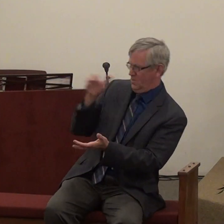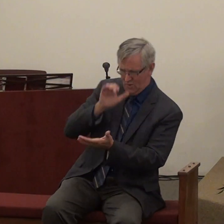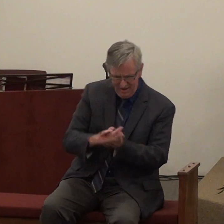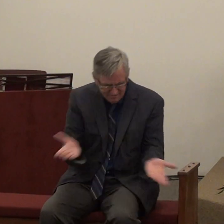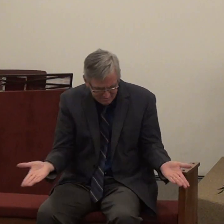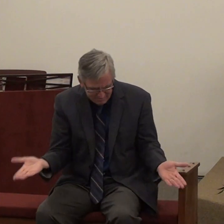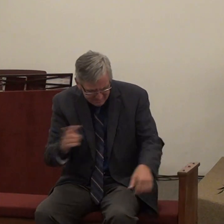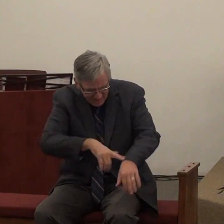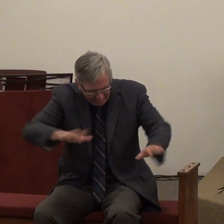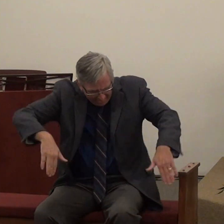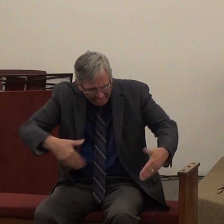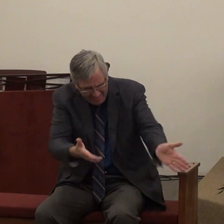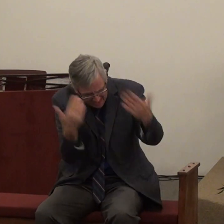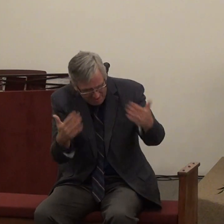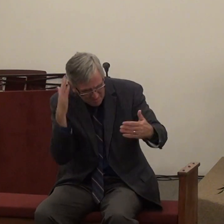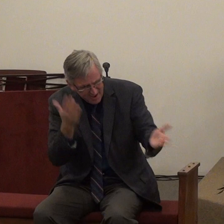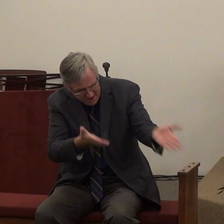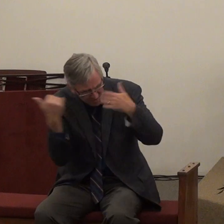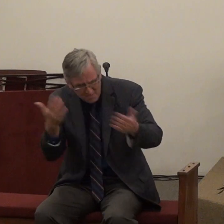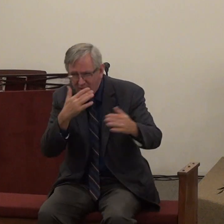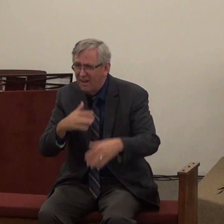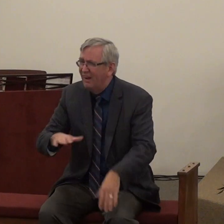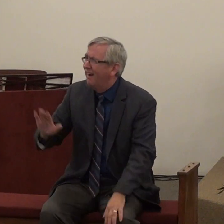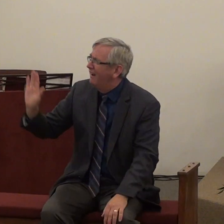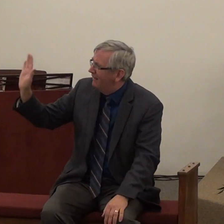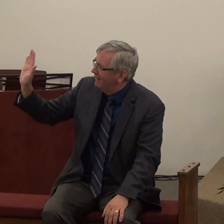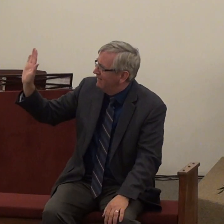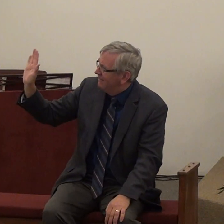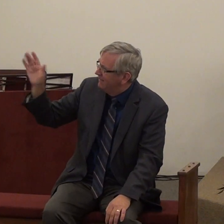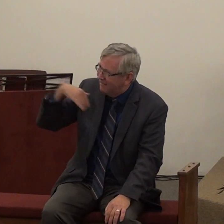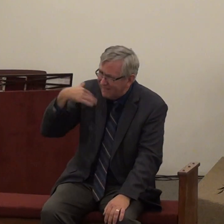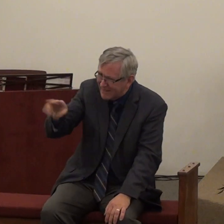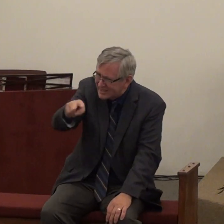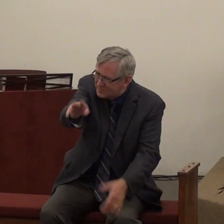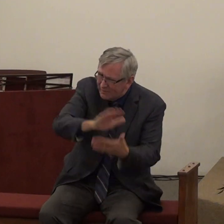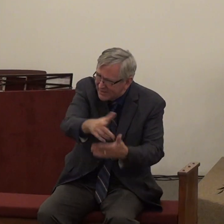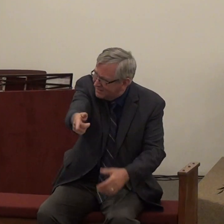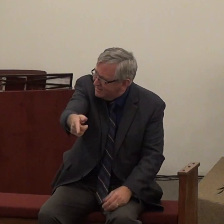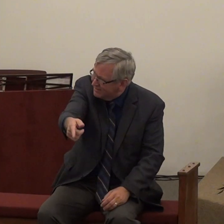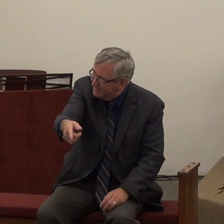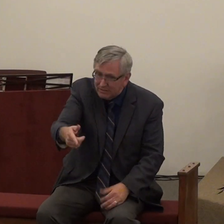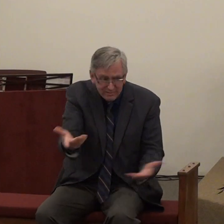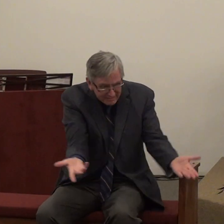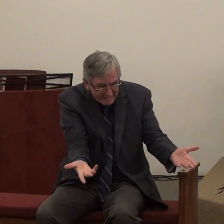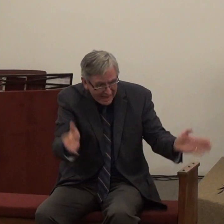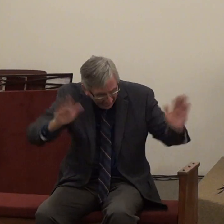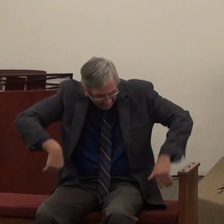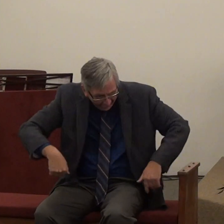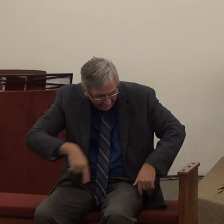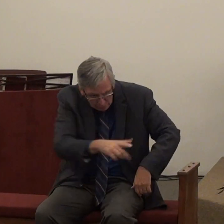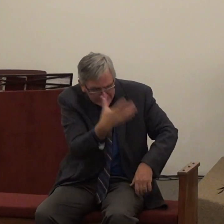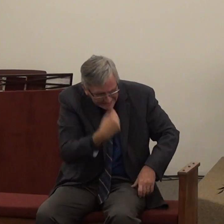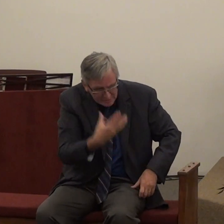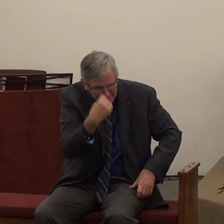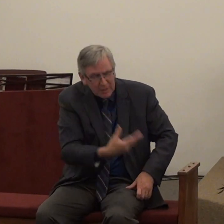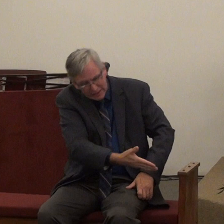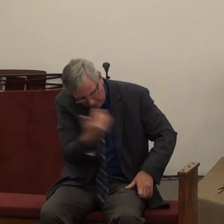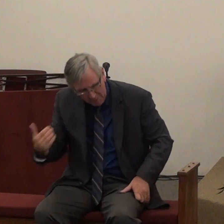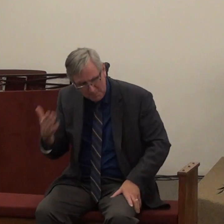up, it's the wife. Hey, come on, it's late, you ought to go to bed. No, no, I'm not, I'm watching a movie. No, you're not, come on, it's late, you're